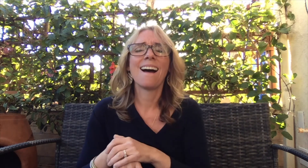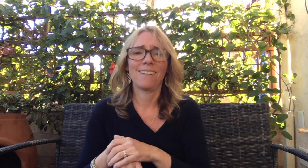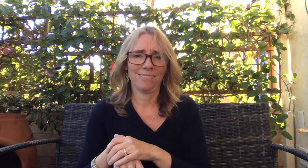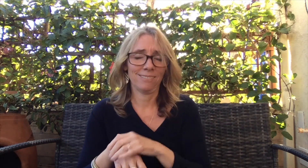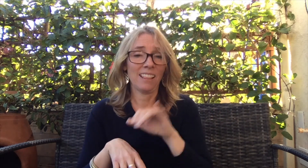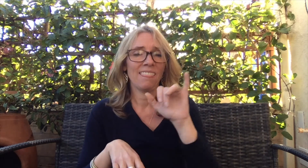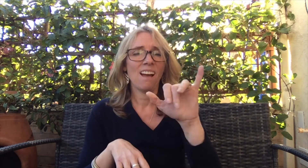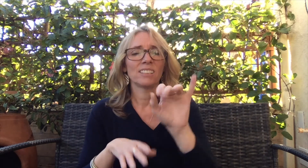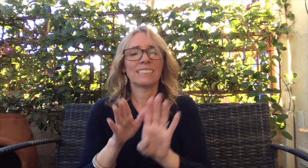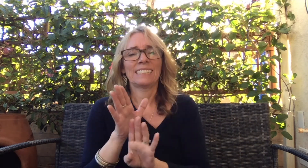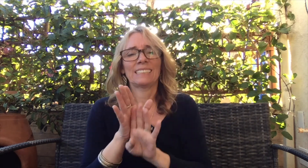do that?